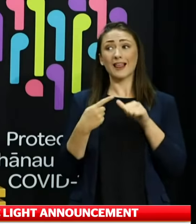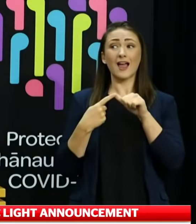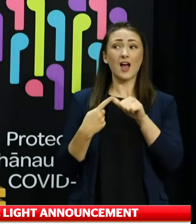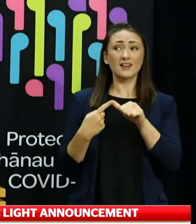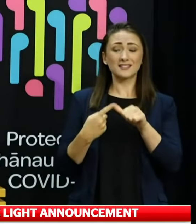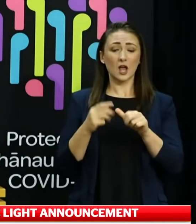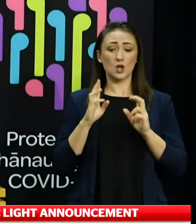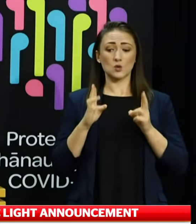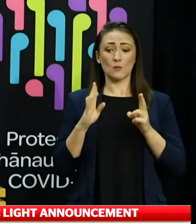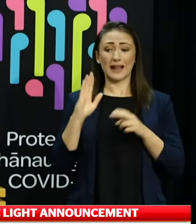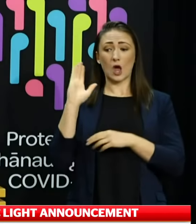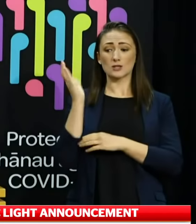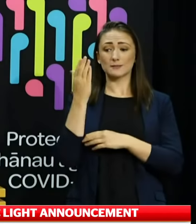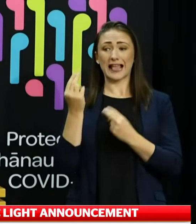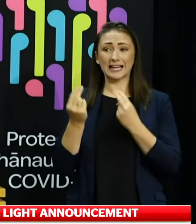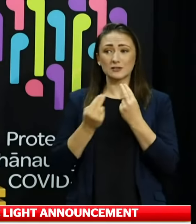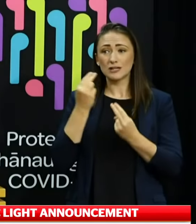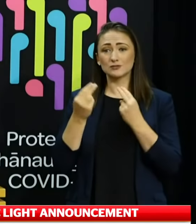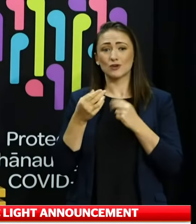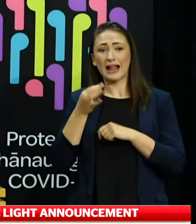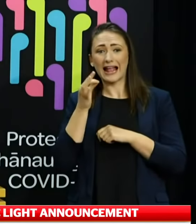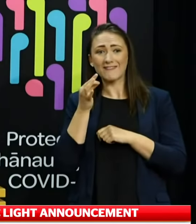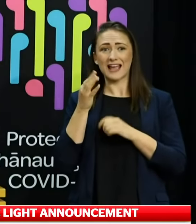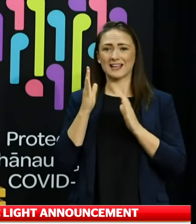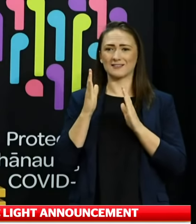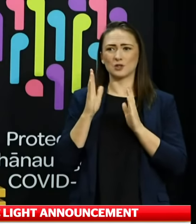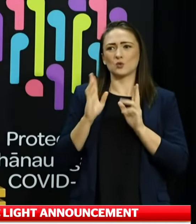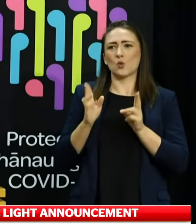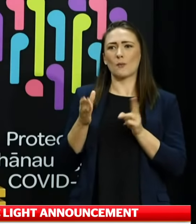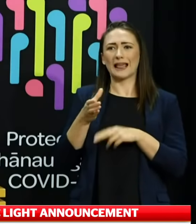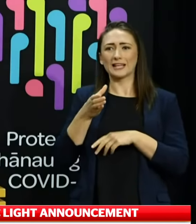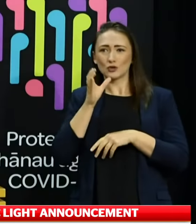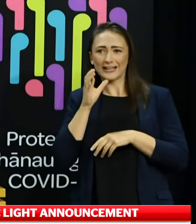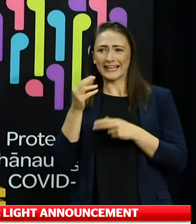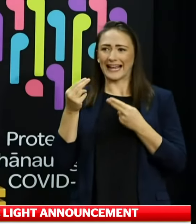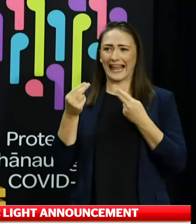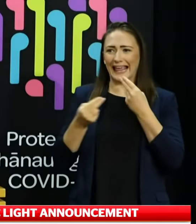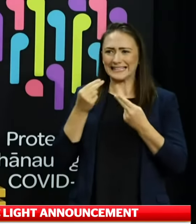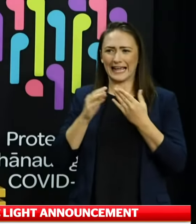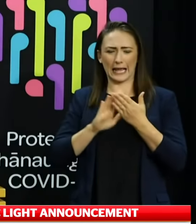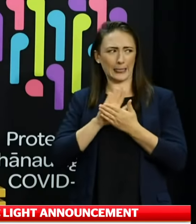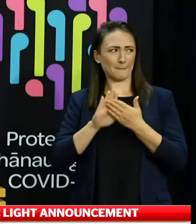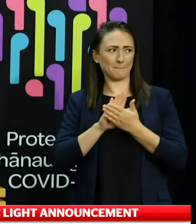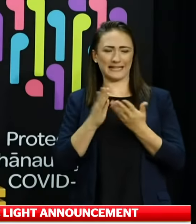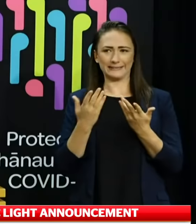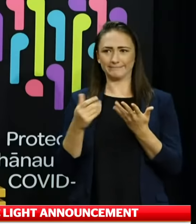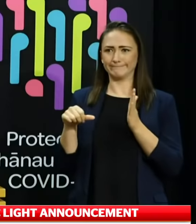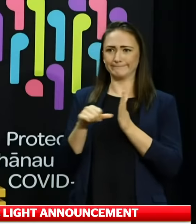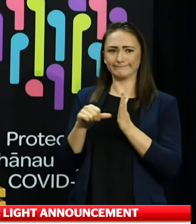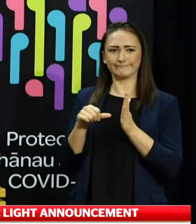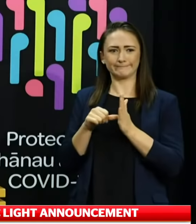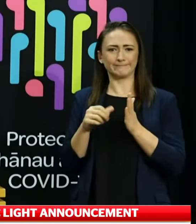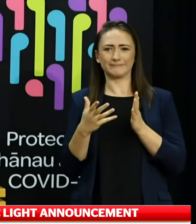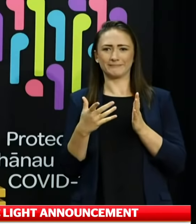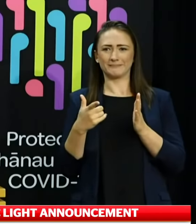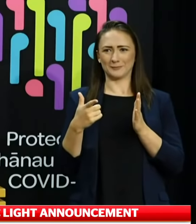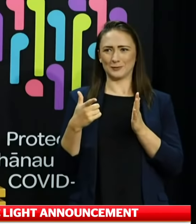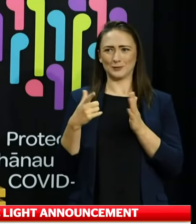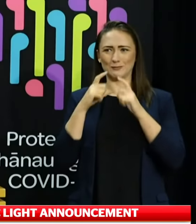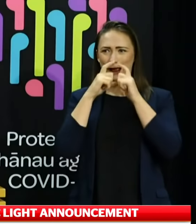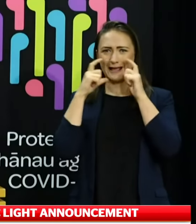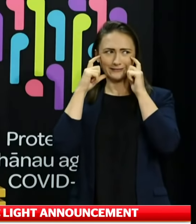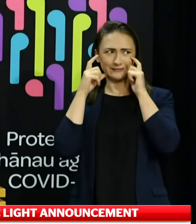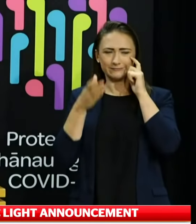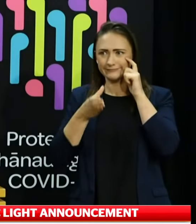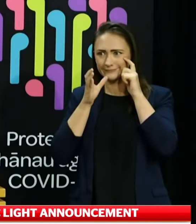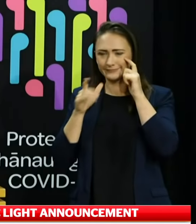you know, that actually makes the use of masks, with the seated and separated rule no longer in place, that makes the use of